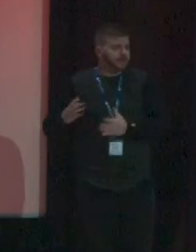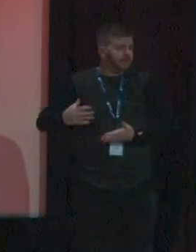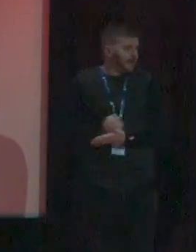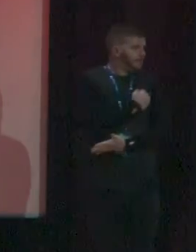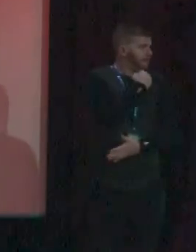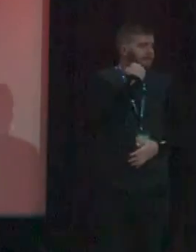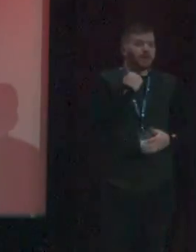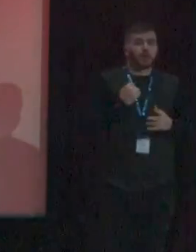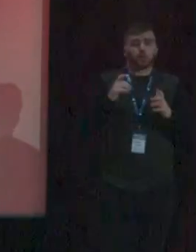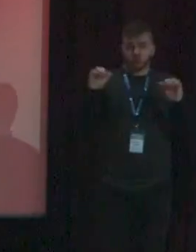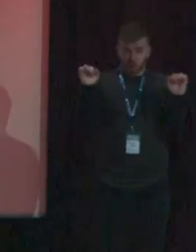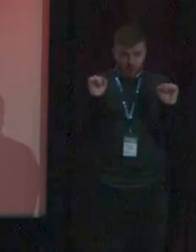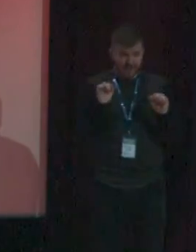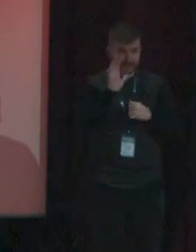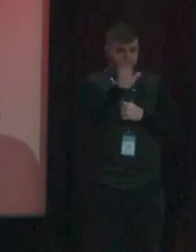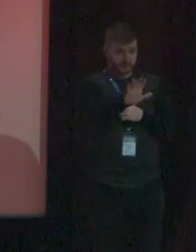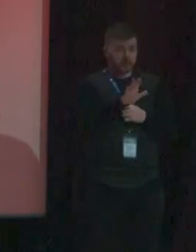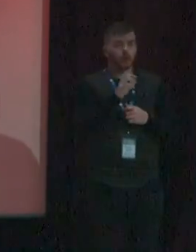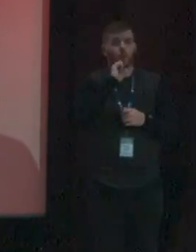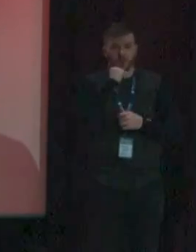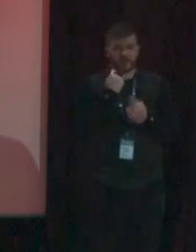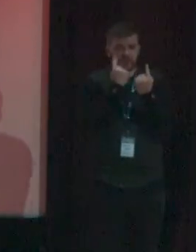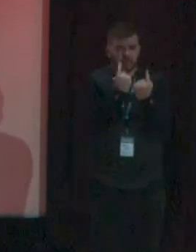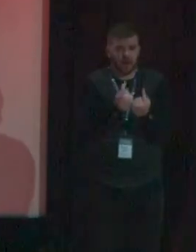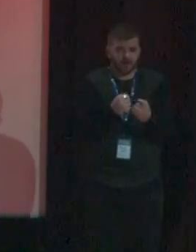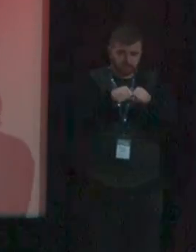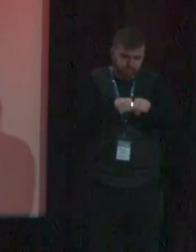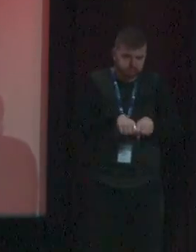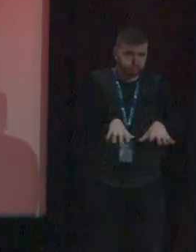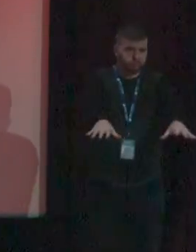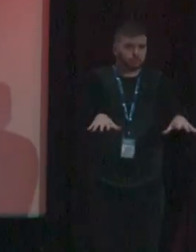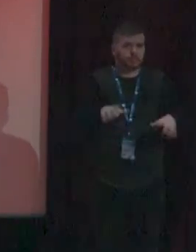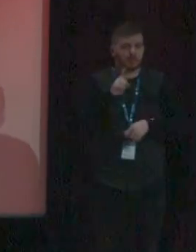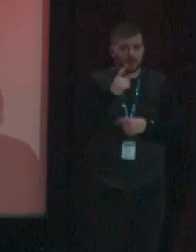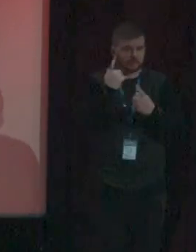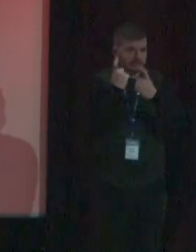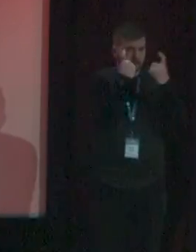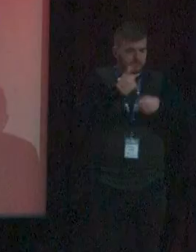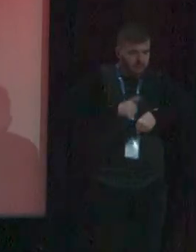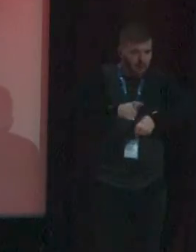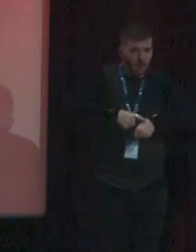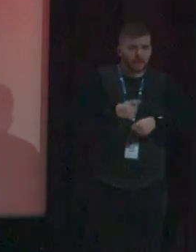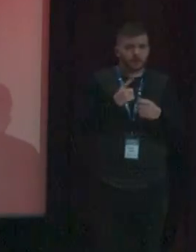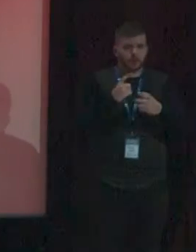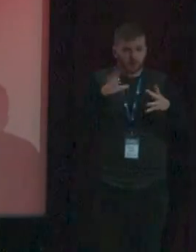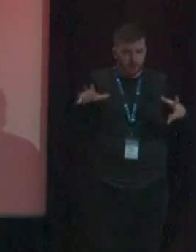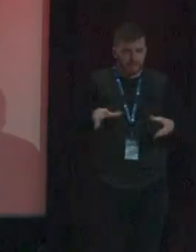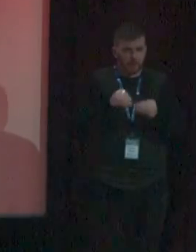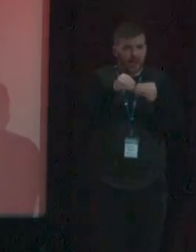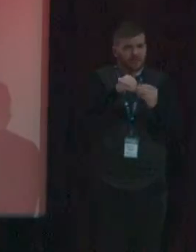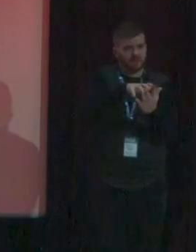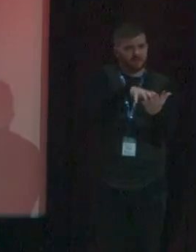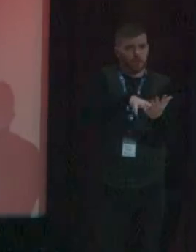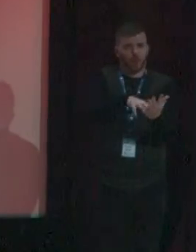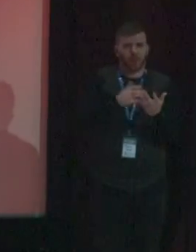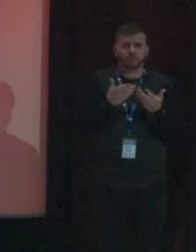So not yet is the answer to that, but there will be stuff coming down the line for it. It's just a matter of finding the time to actually put it together in a form